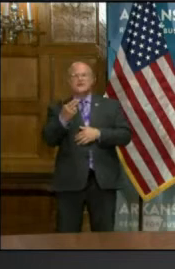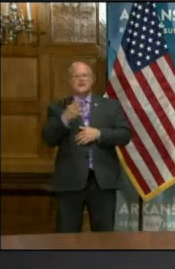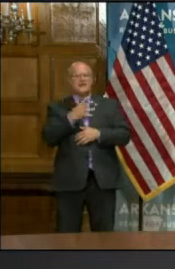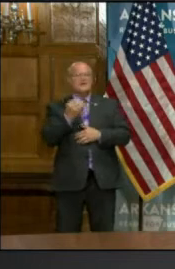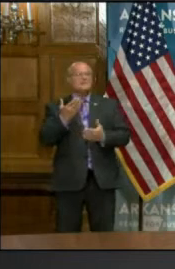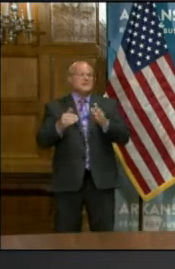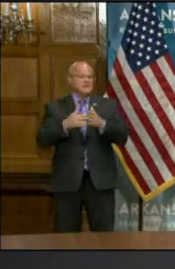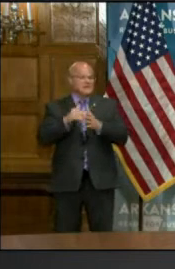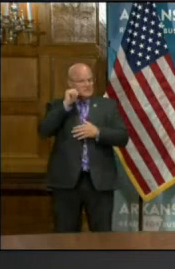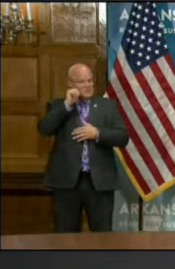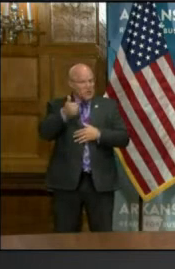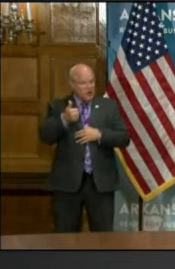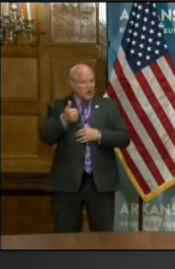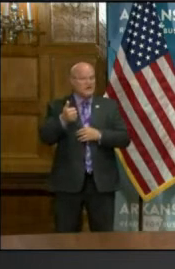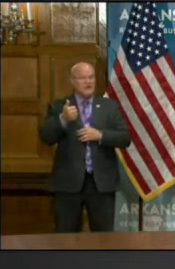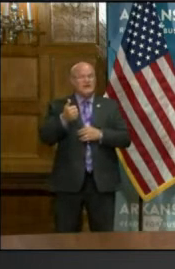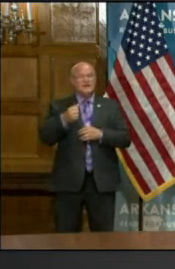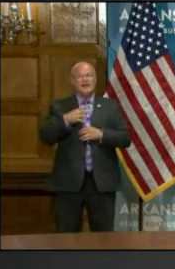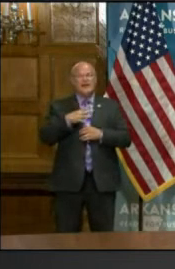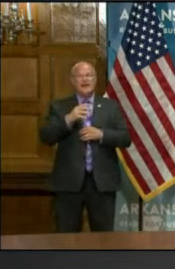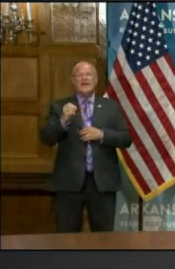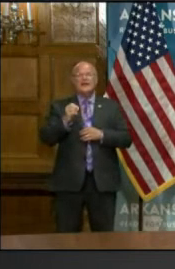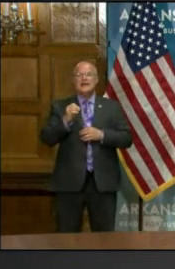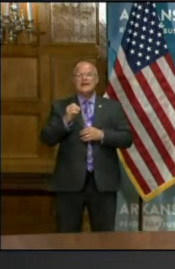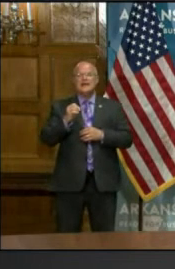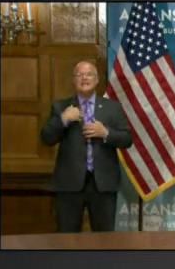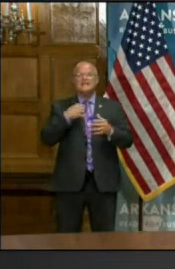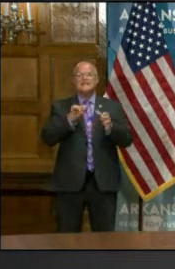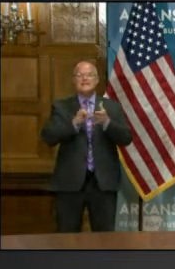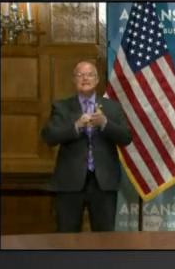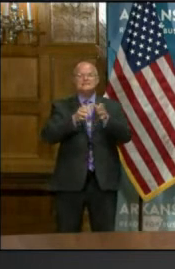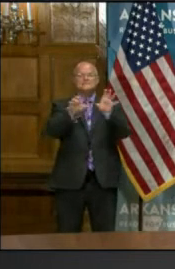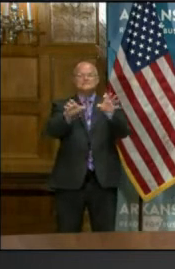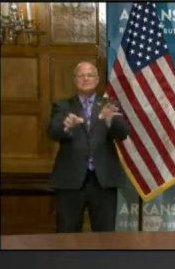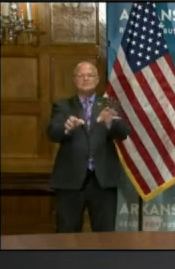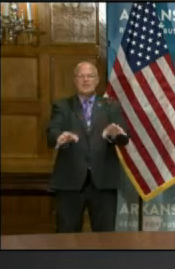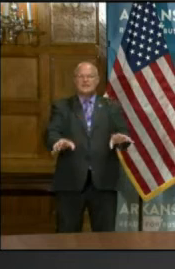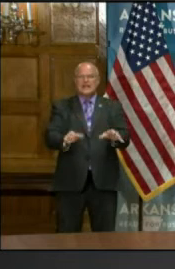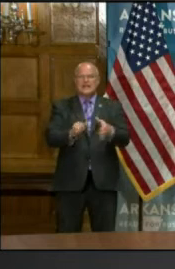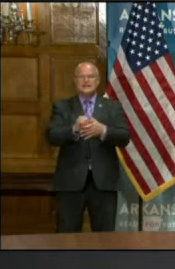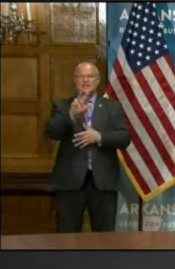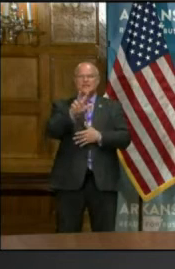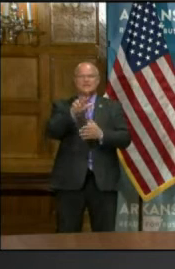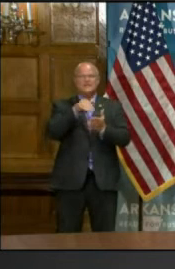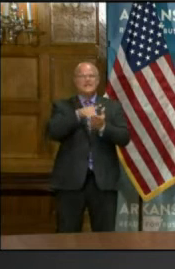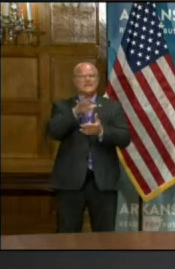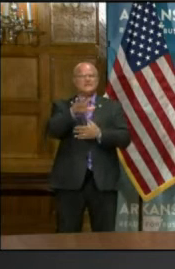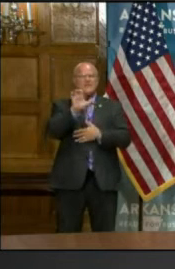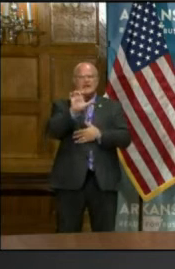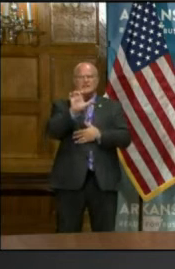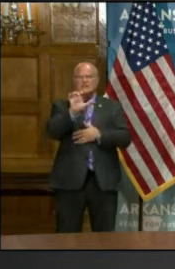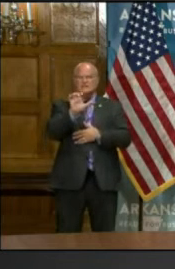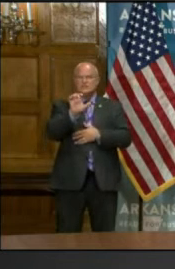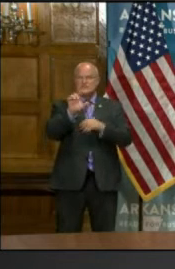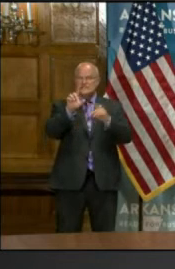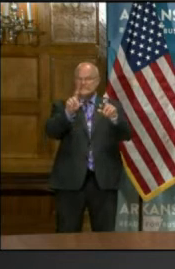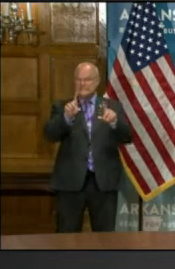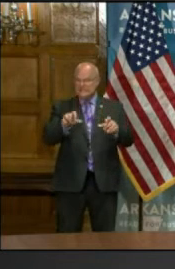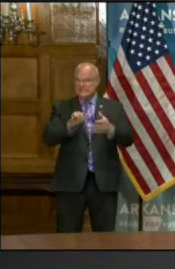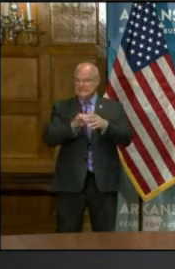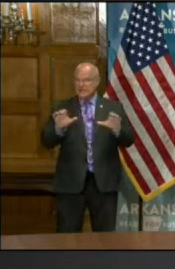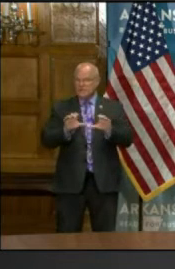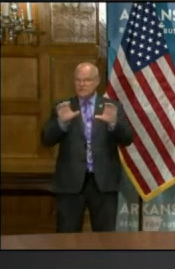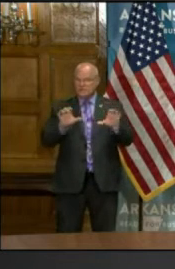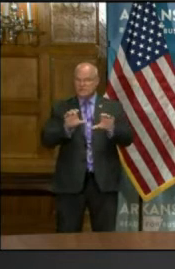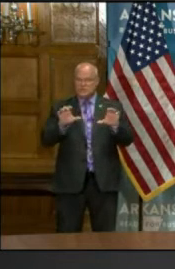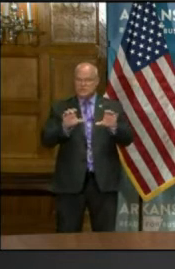this tomorrow, and that's to break down the 3,500 tests that